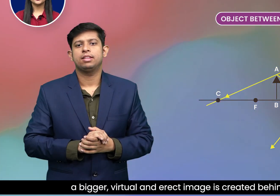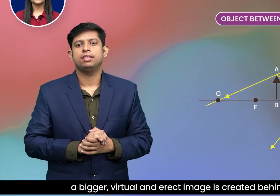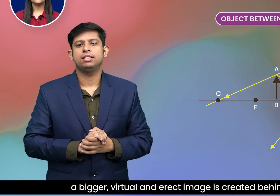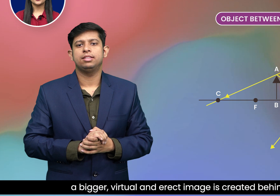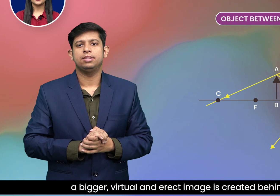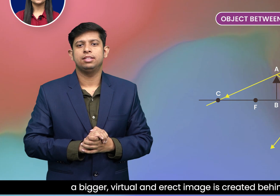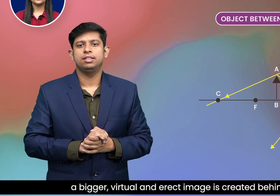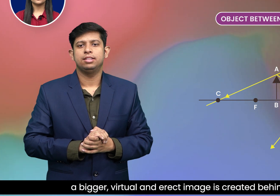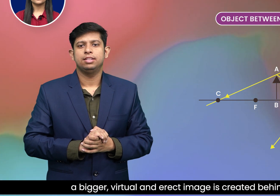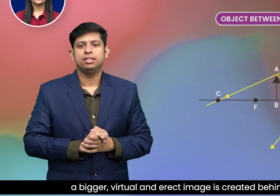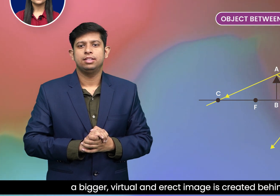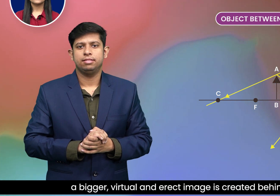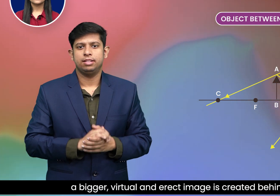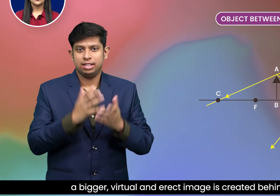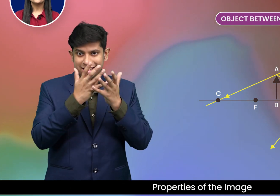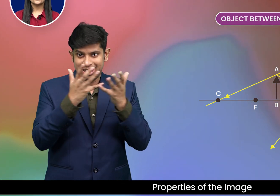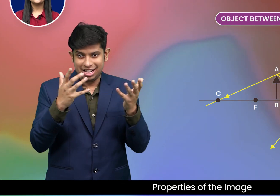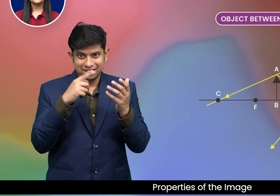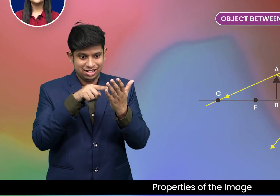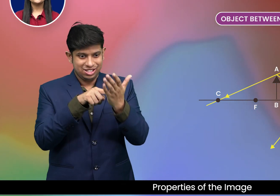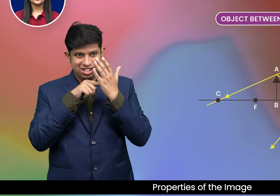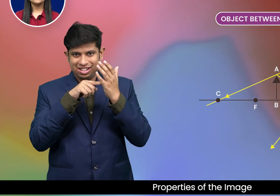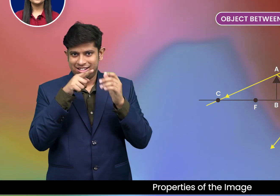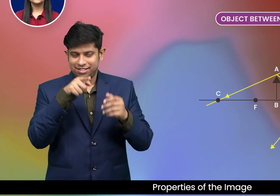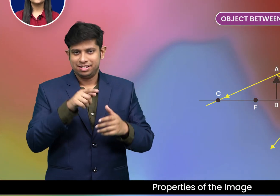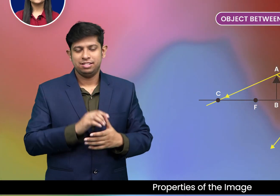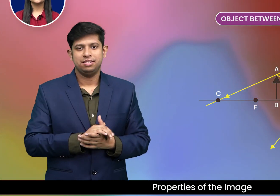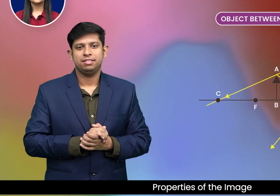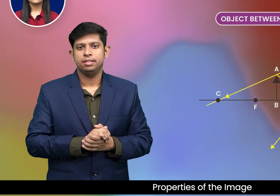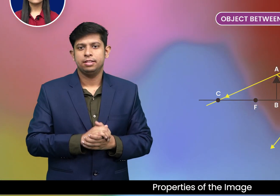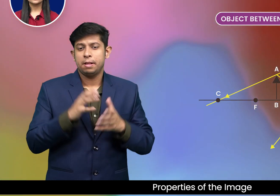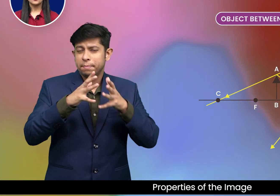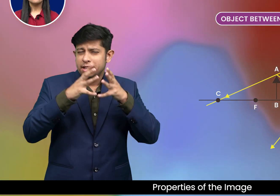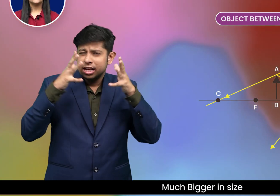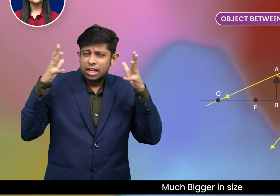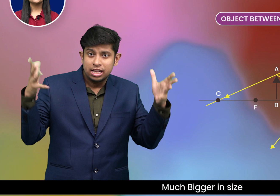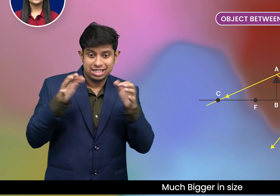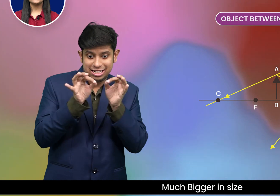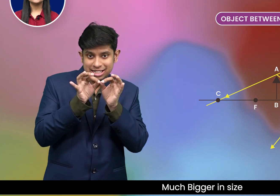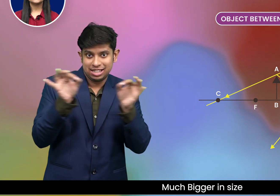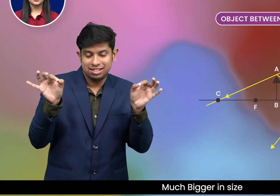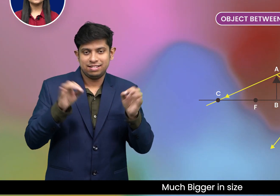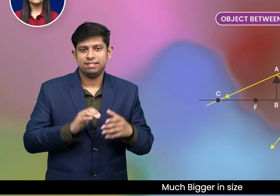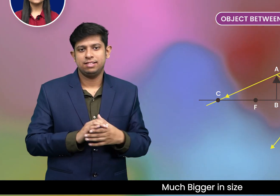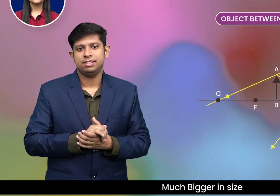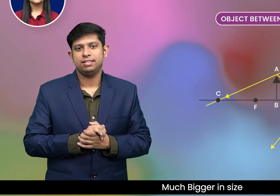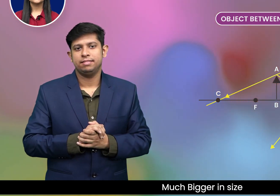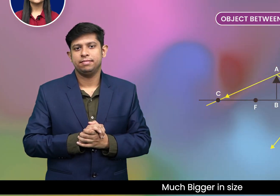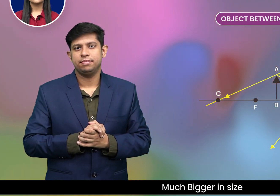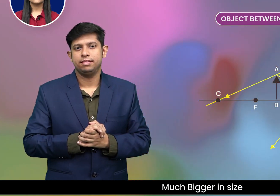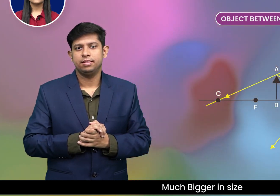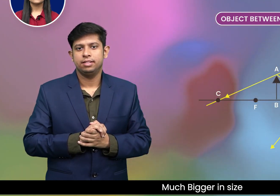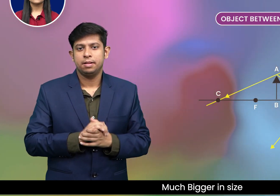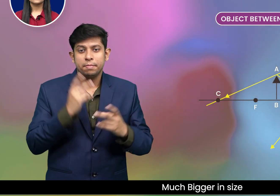is created behind the mirror. Properties of the image: much bigger in size,